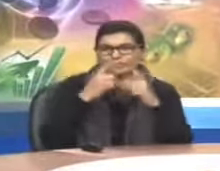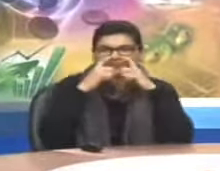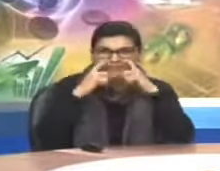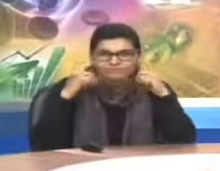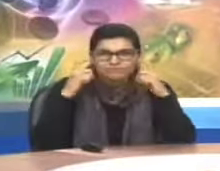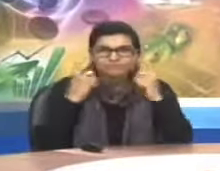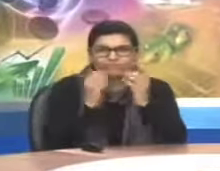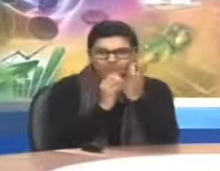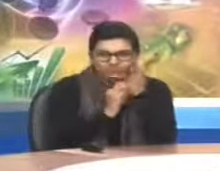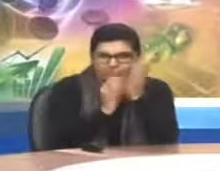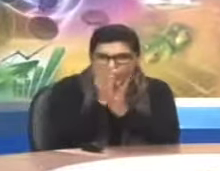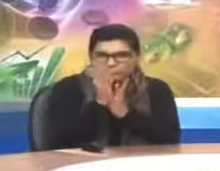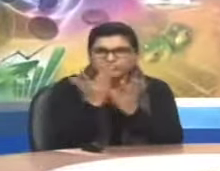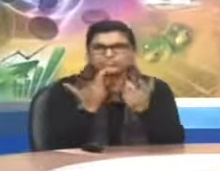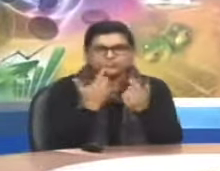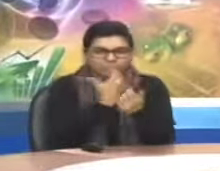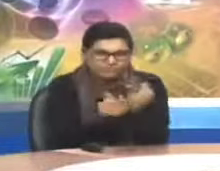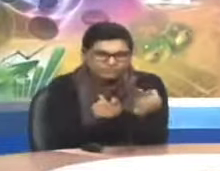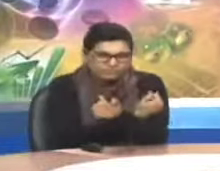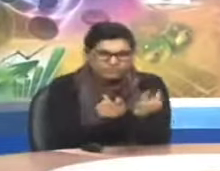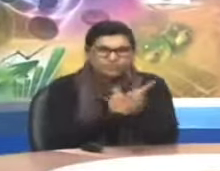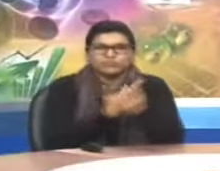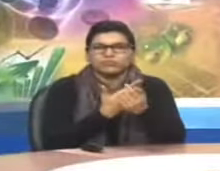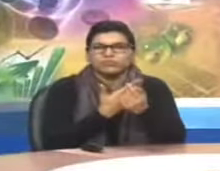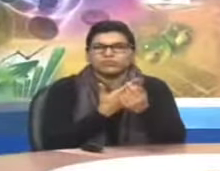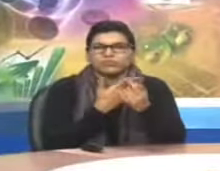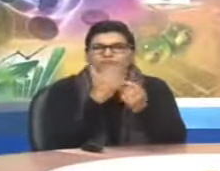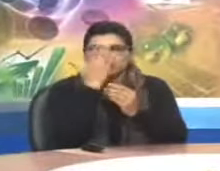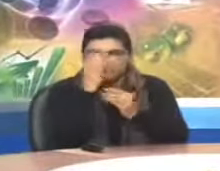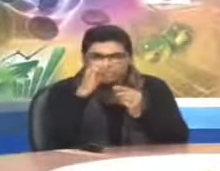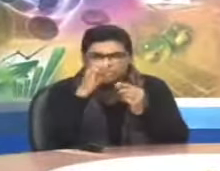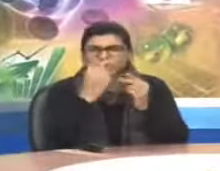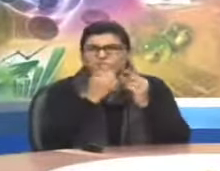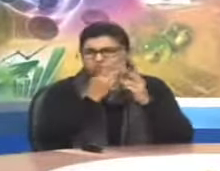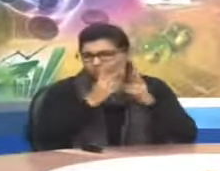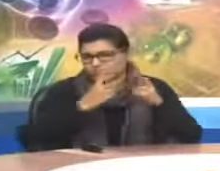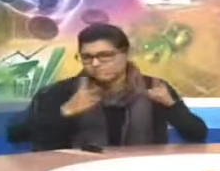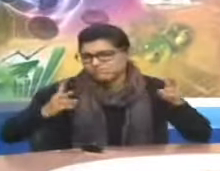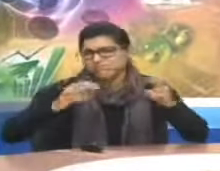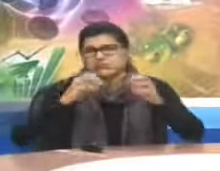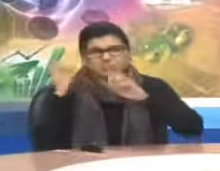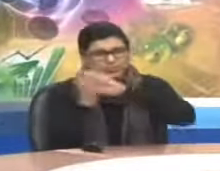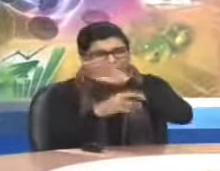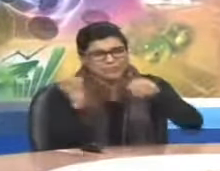wastes. These are disposed by hospitals and clinics,